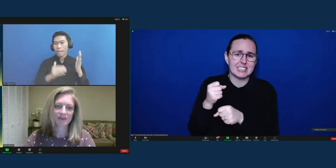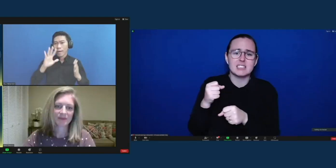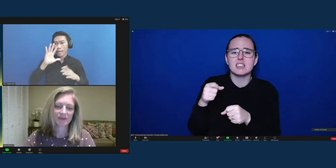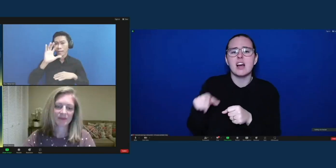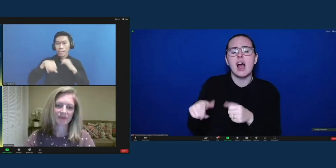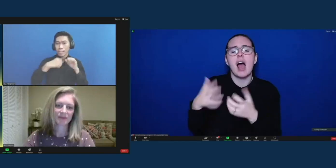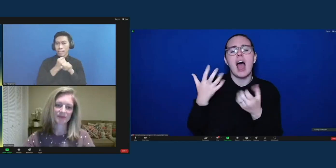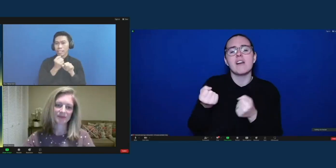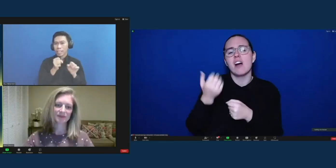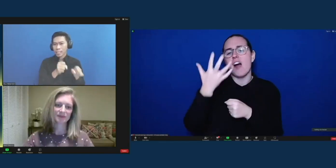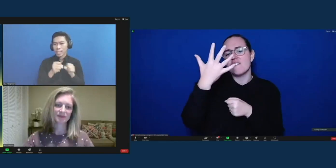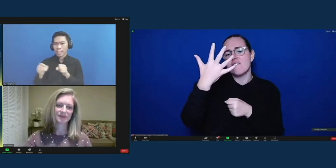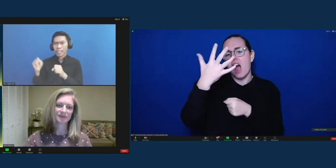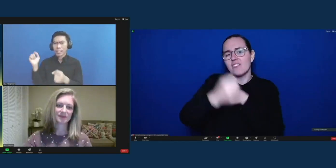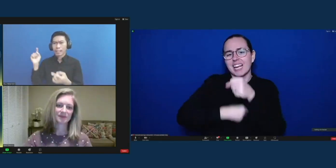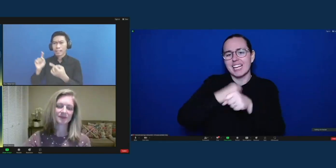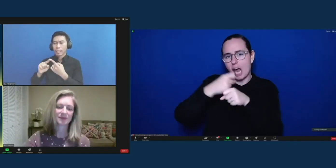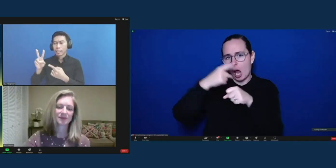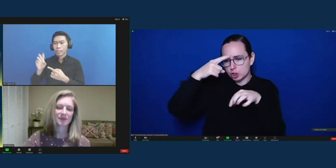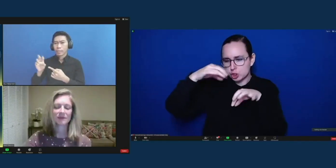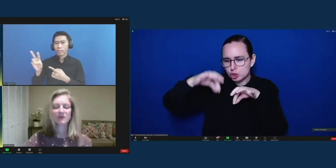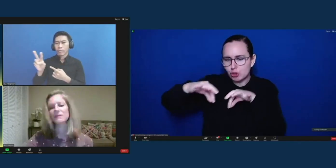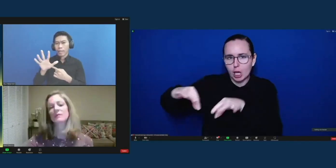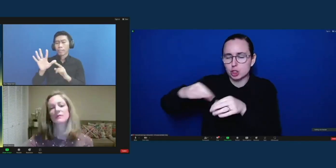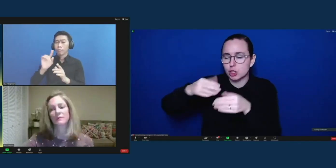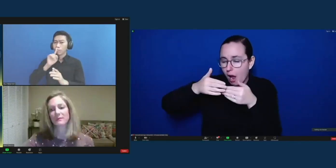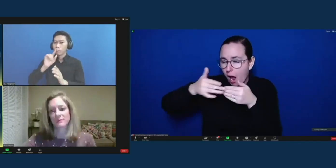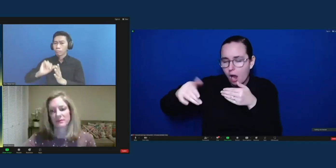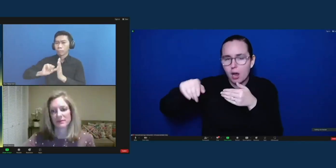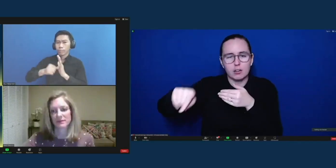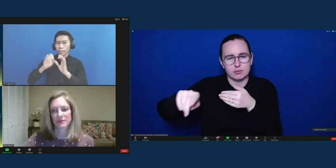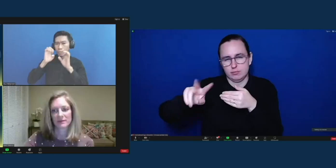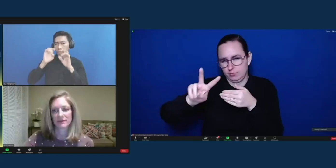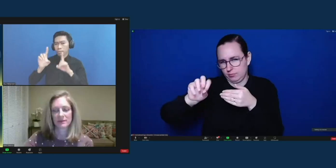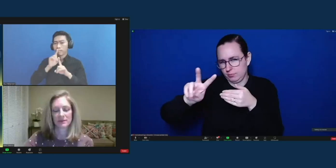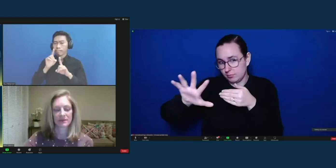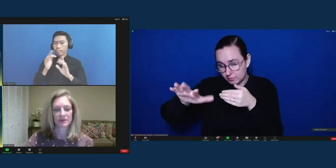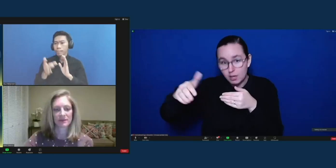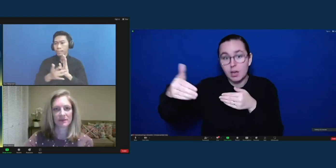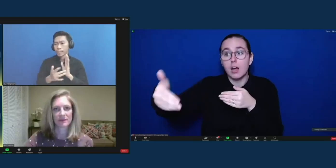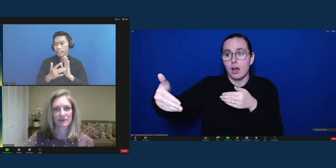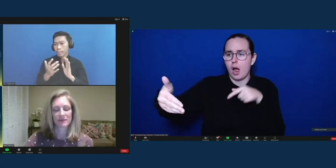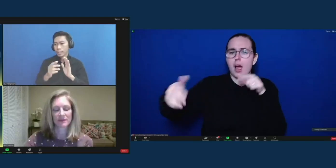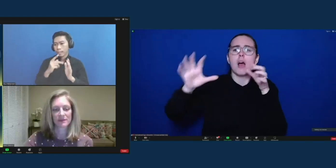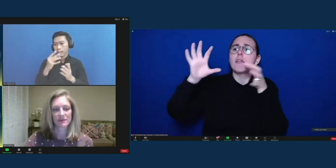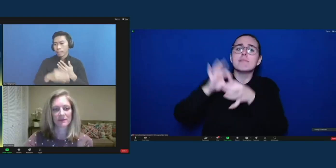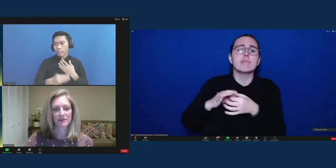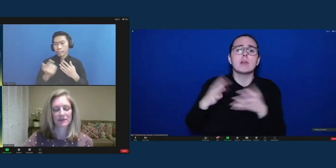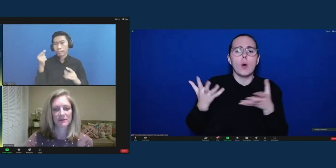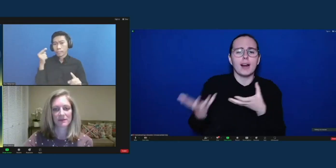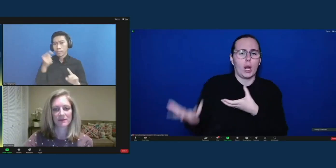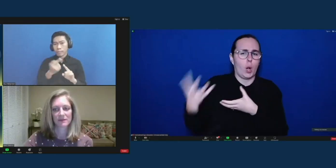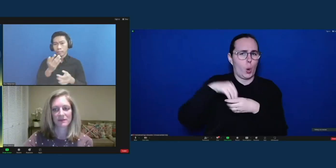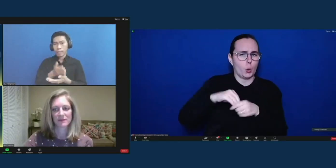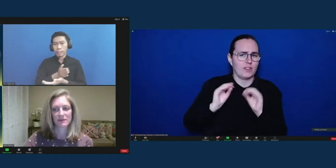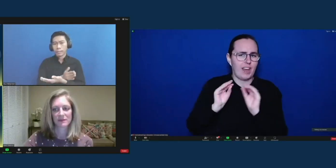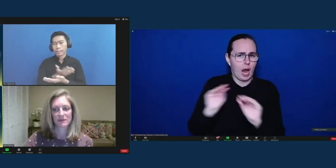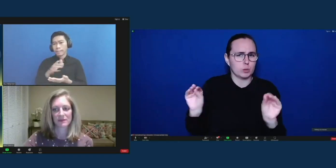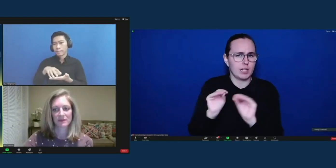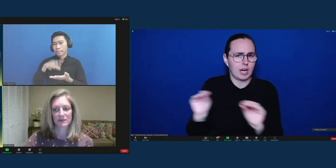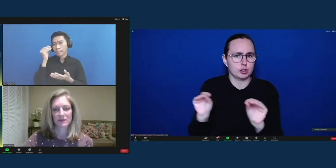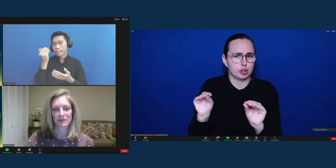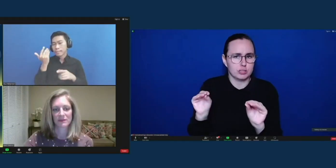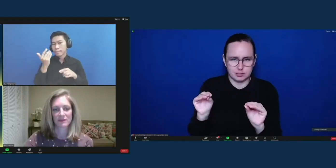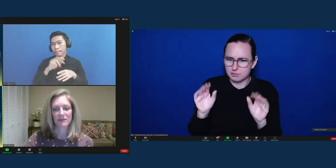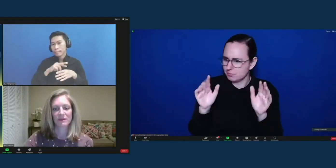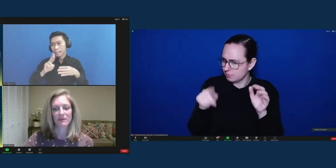highlights education as one of our technical programs aimed at improving learning outcomes of children 5 to 17